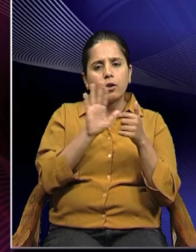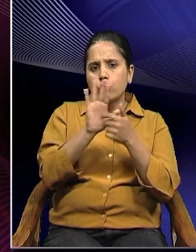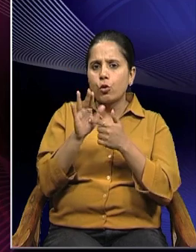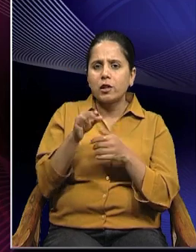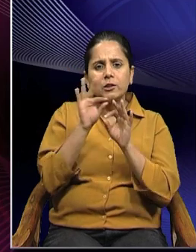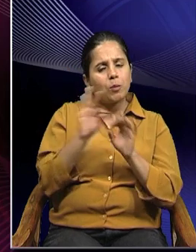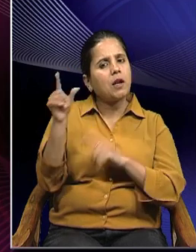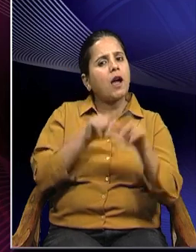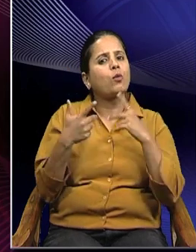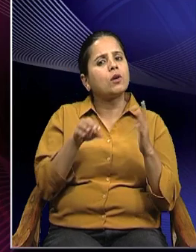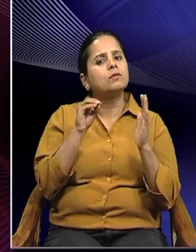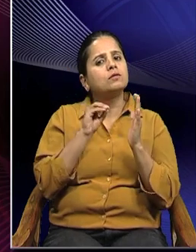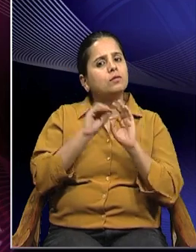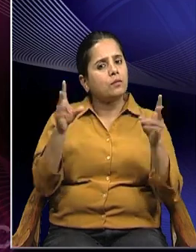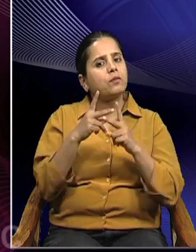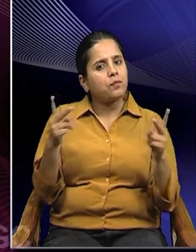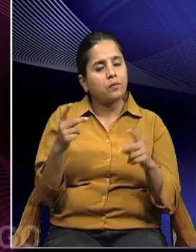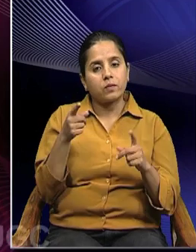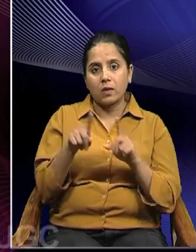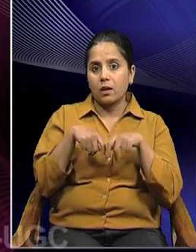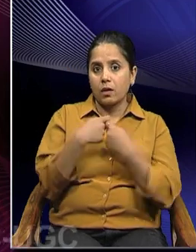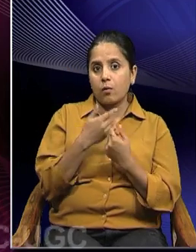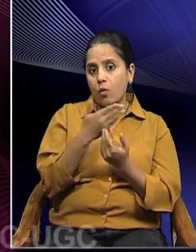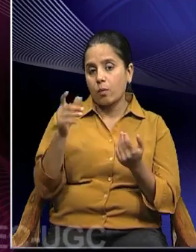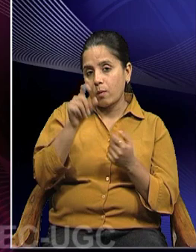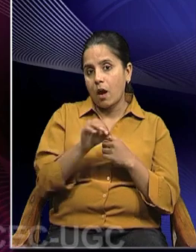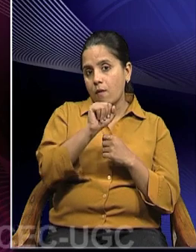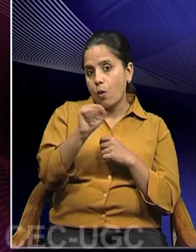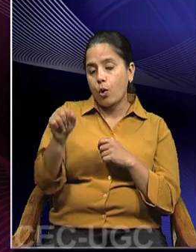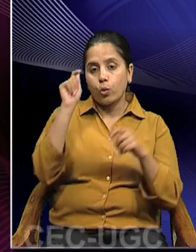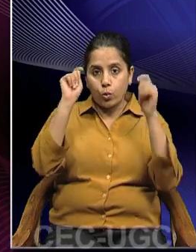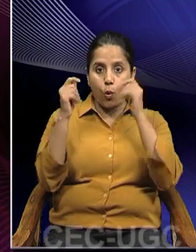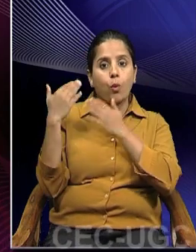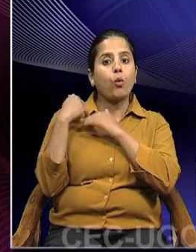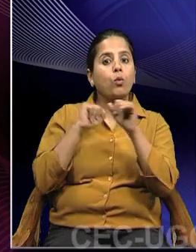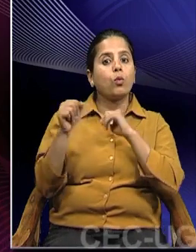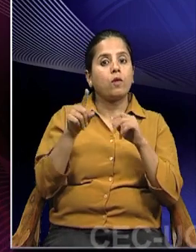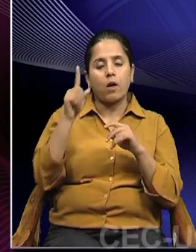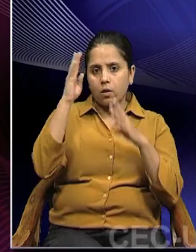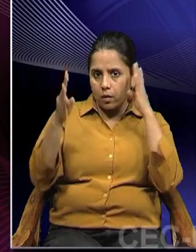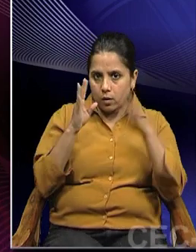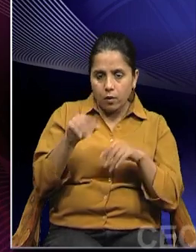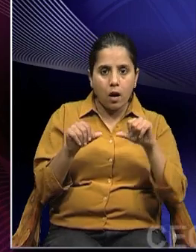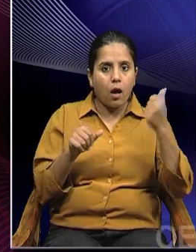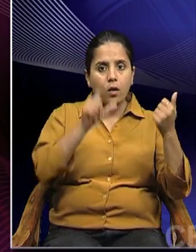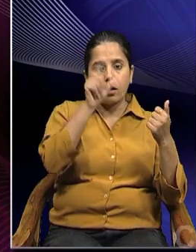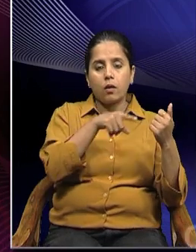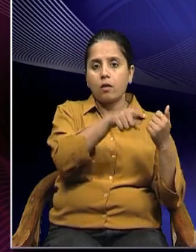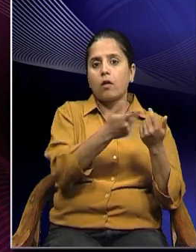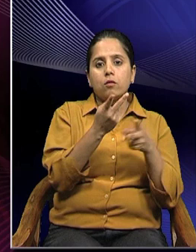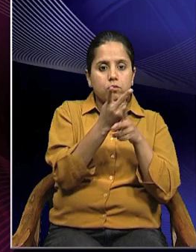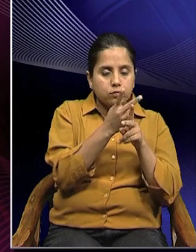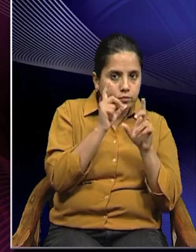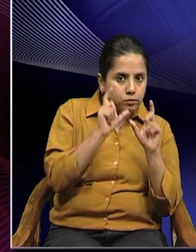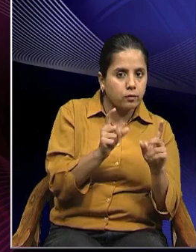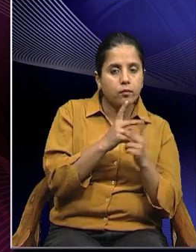simple language. And in team, every person has a different role to play. One is creator, another one who is taking care of,